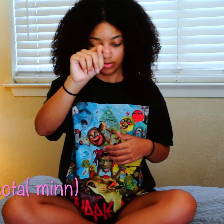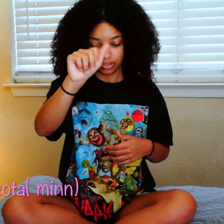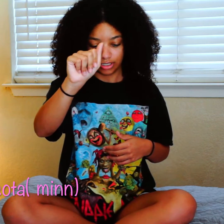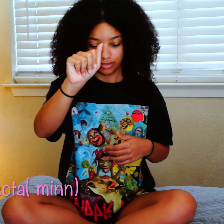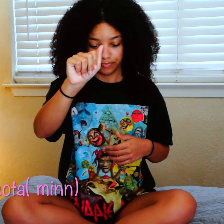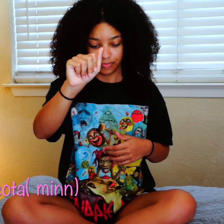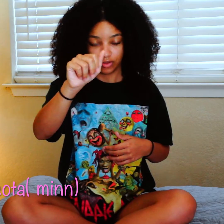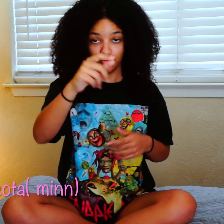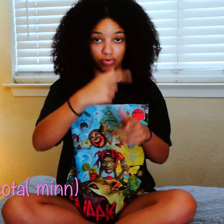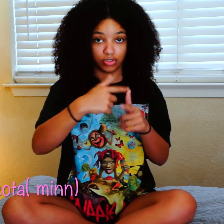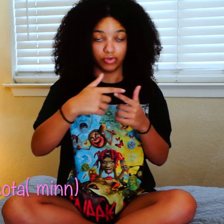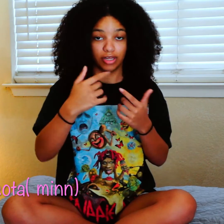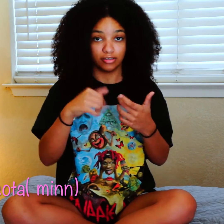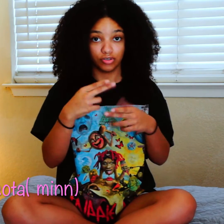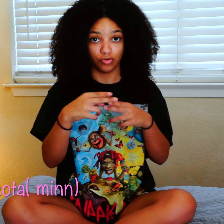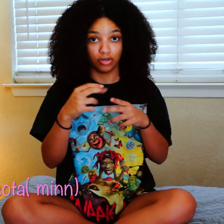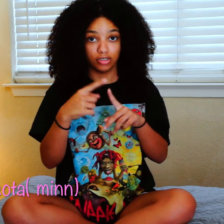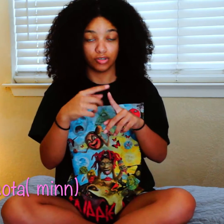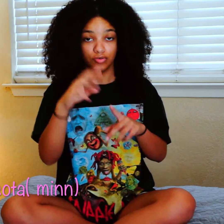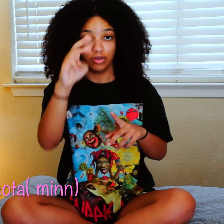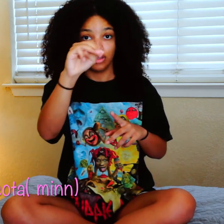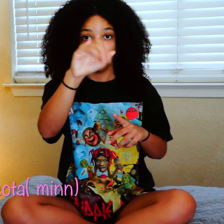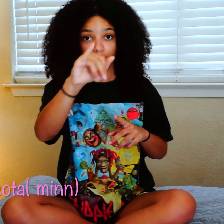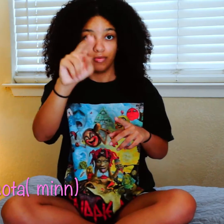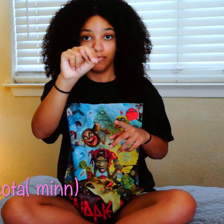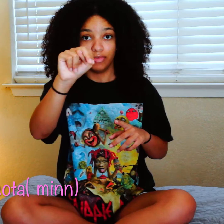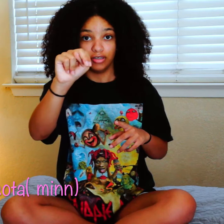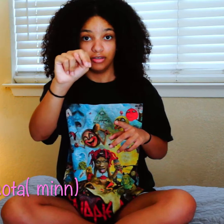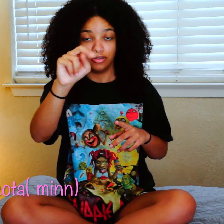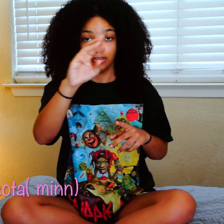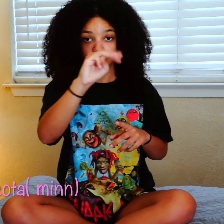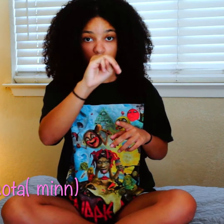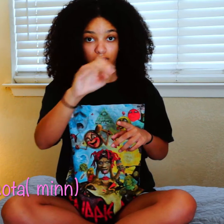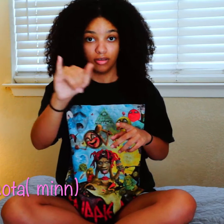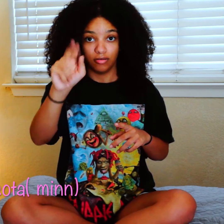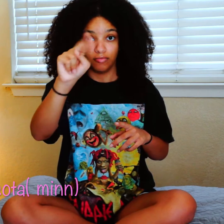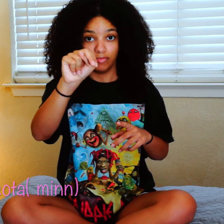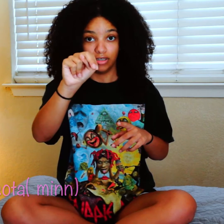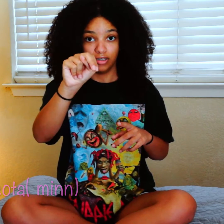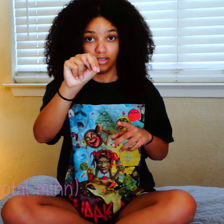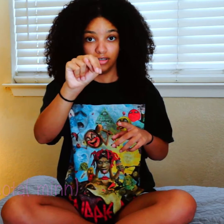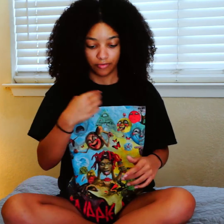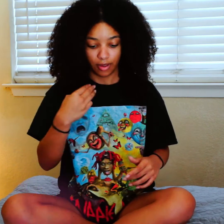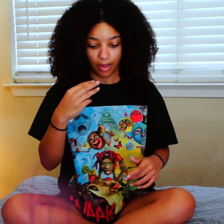Minnesota, which we like to shorten it to Min. Min.